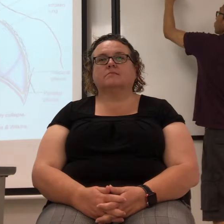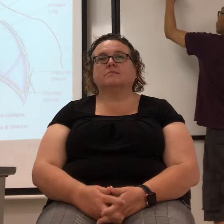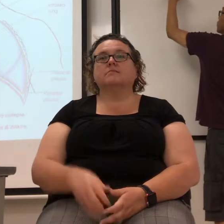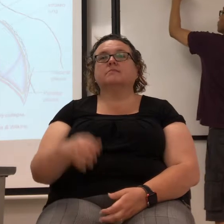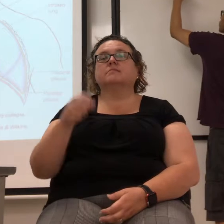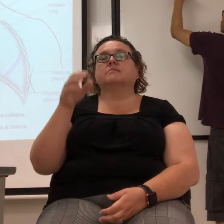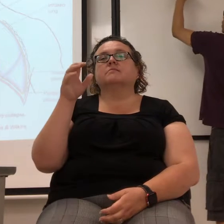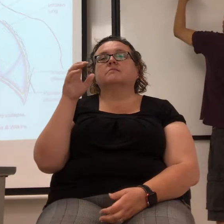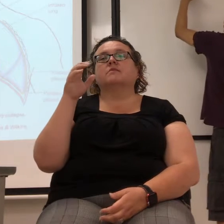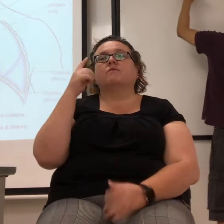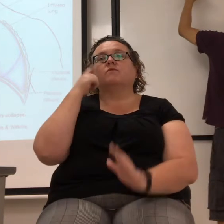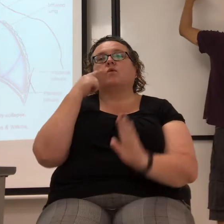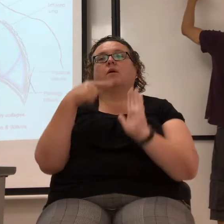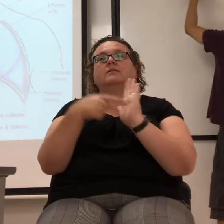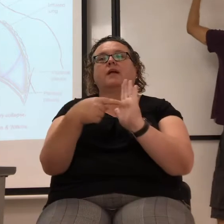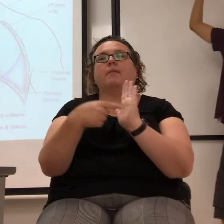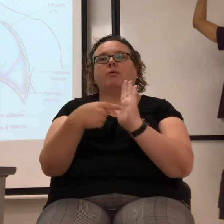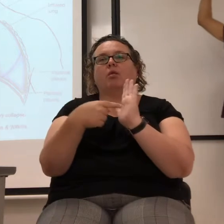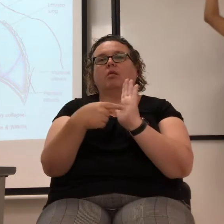bullet wound.